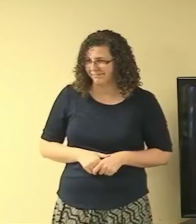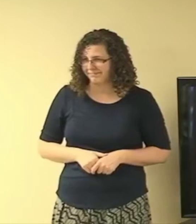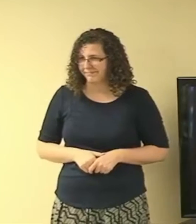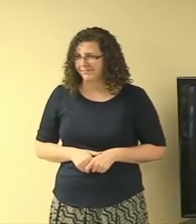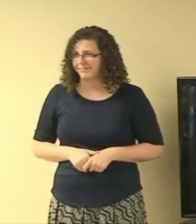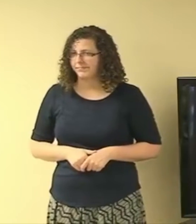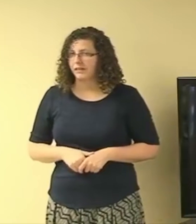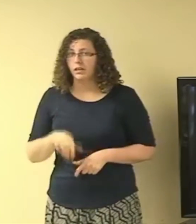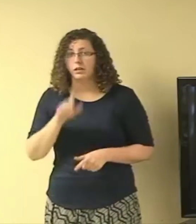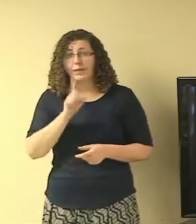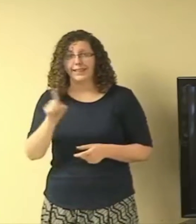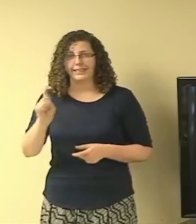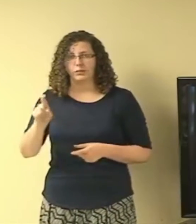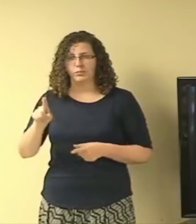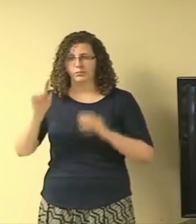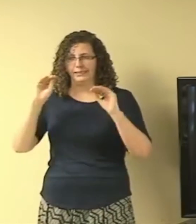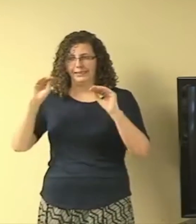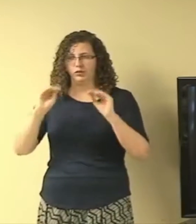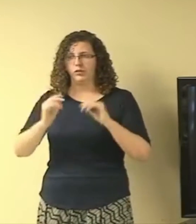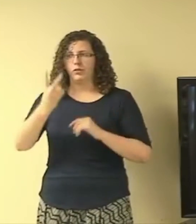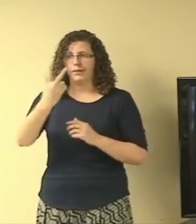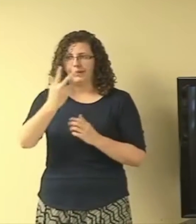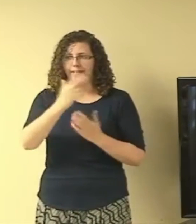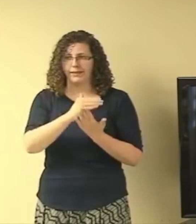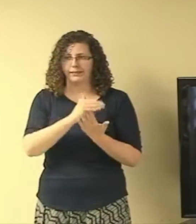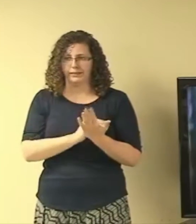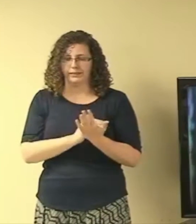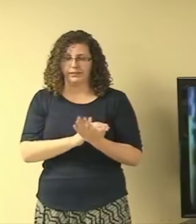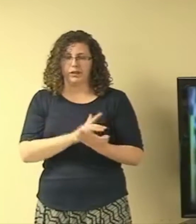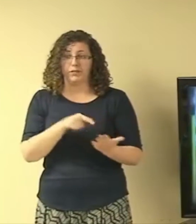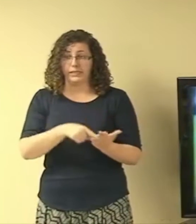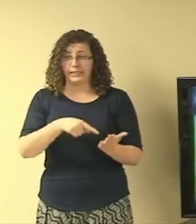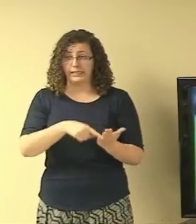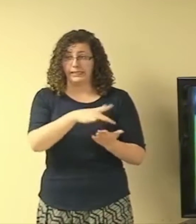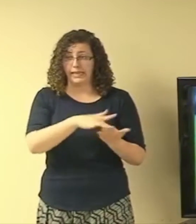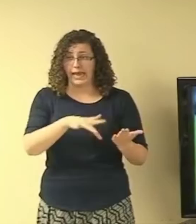You need to teach three lessons on getting out of debt and